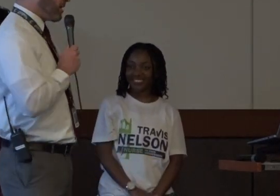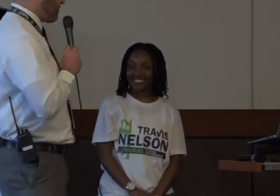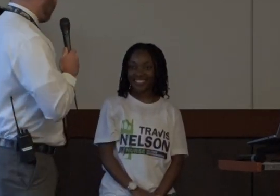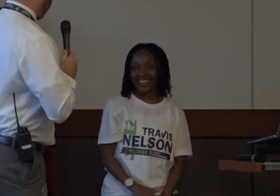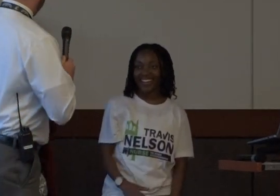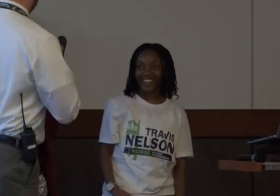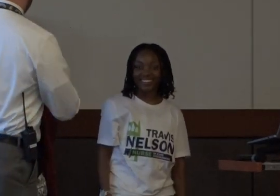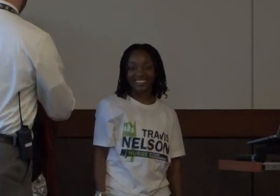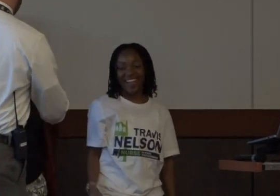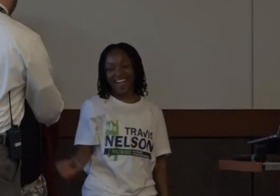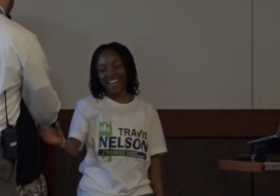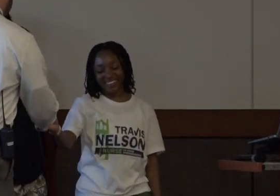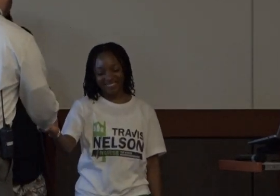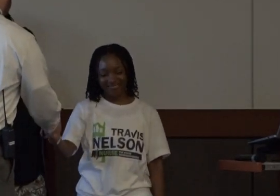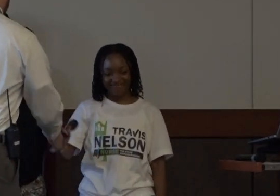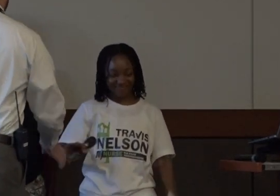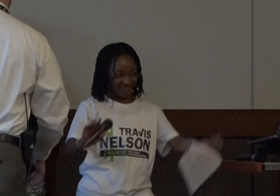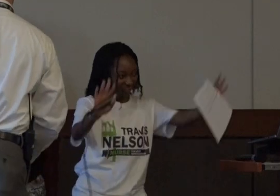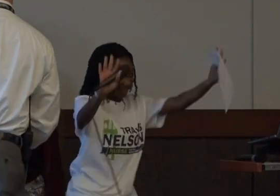our speaker.